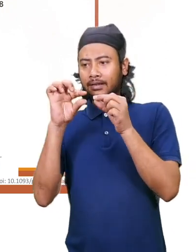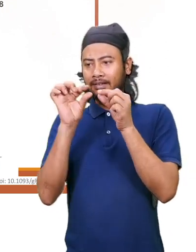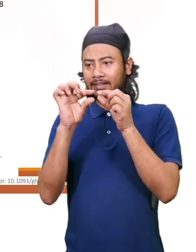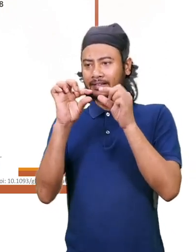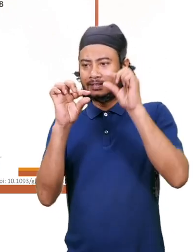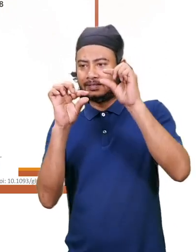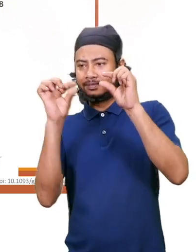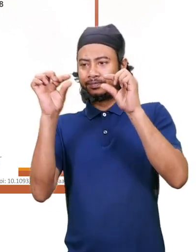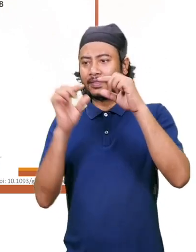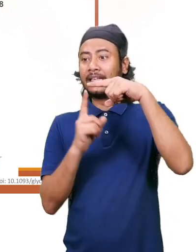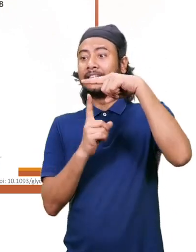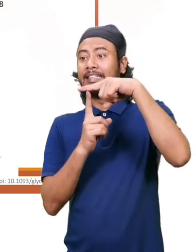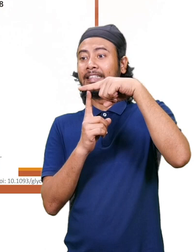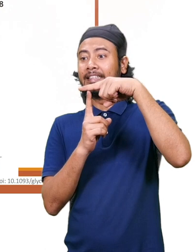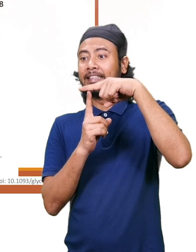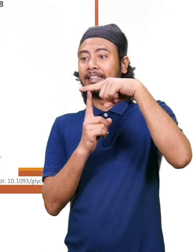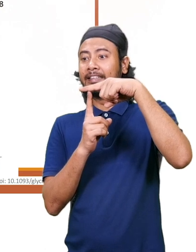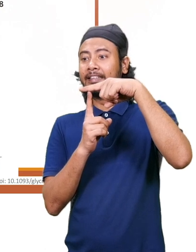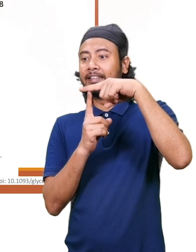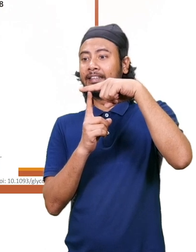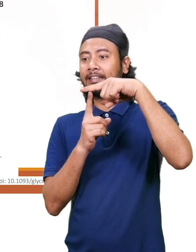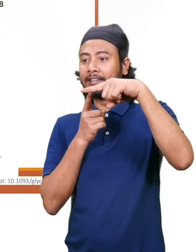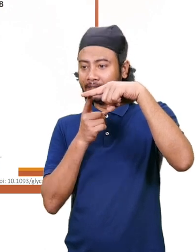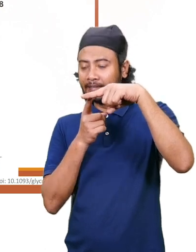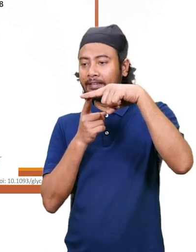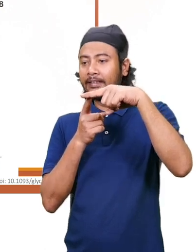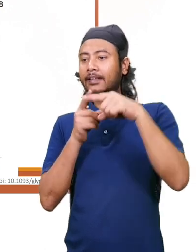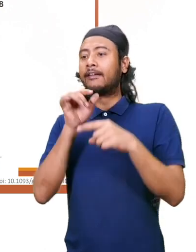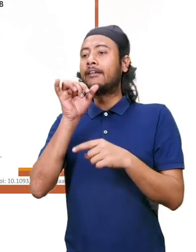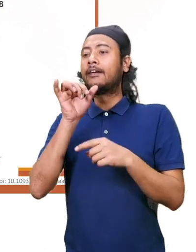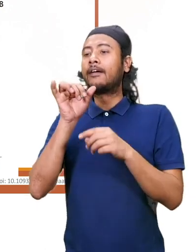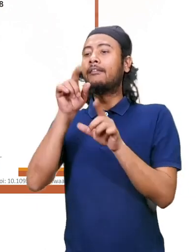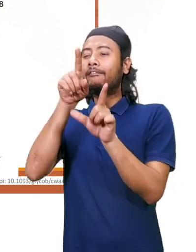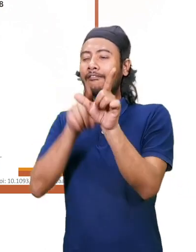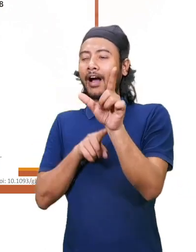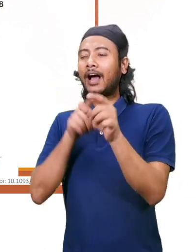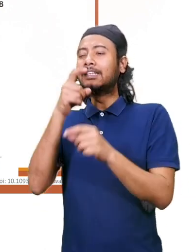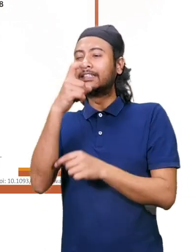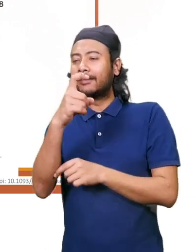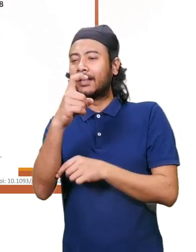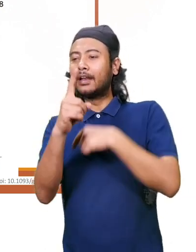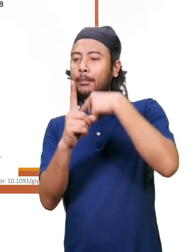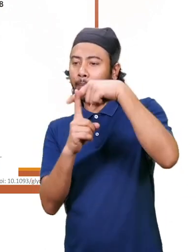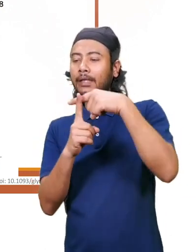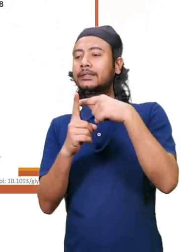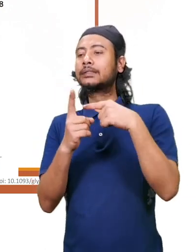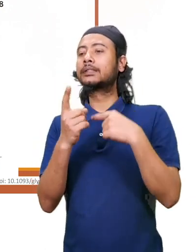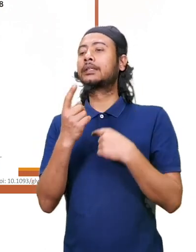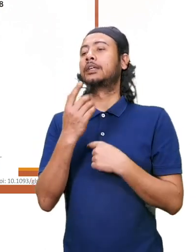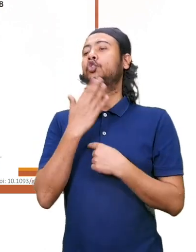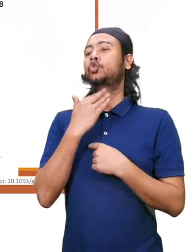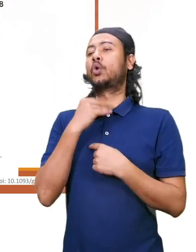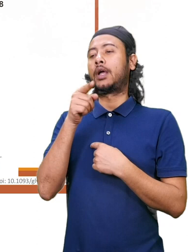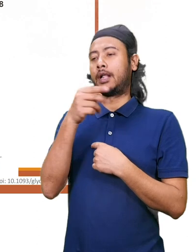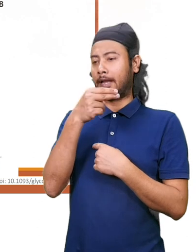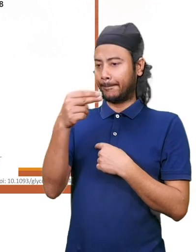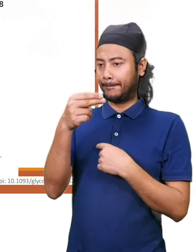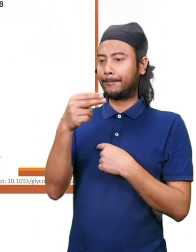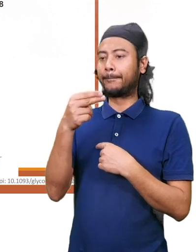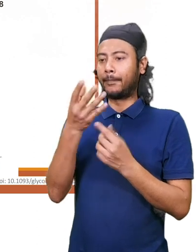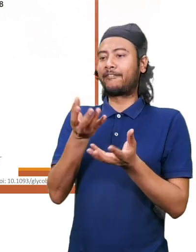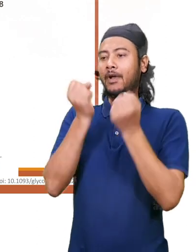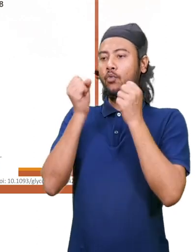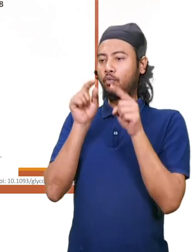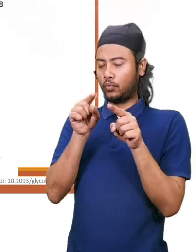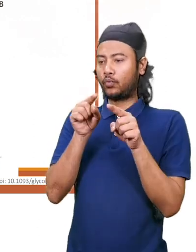the glycosylation happened on the position T by obtaining this fragment